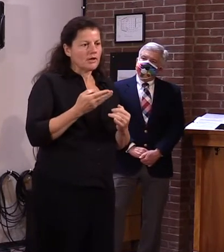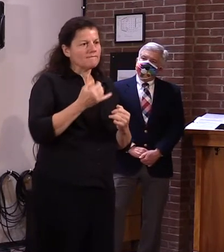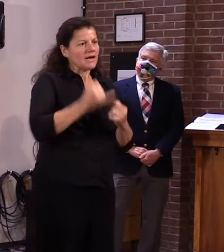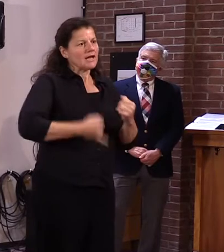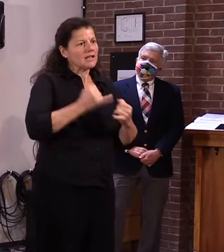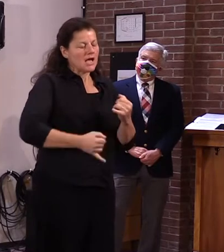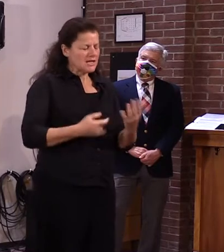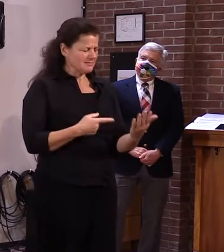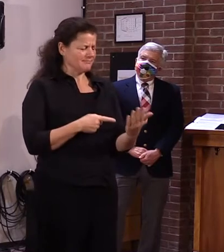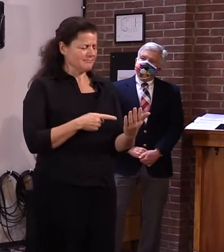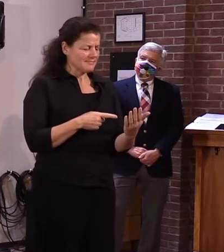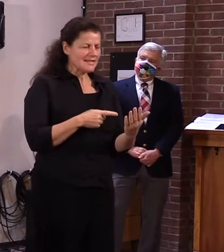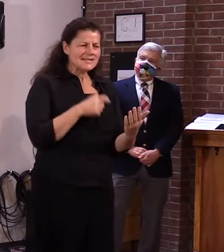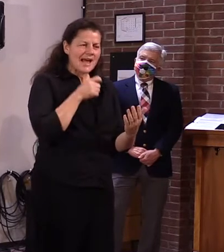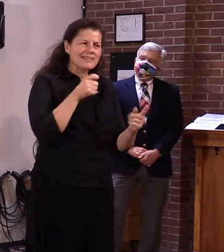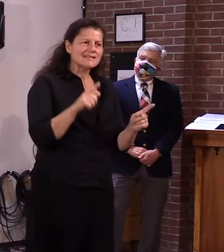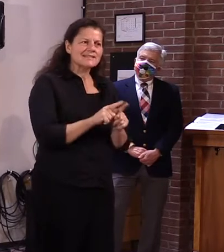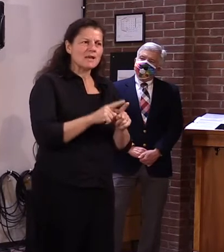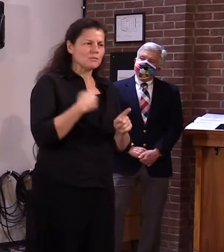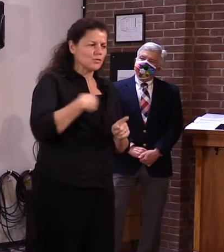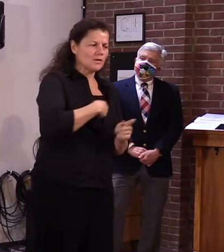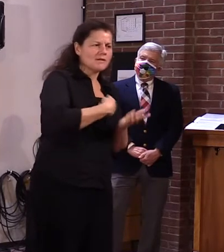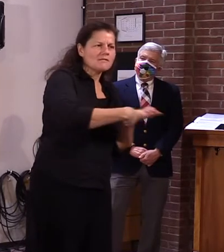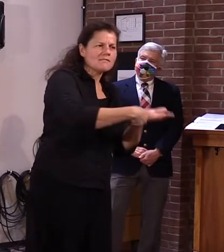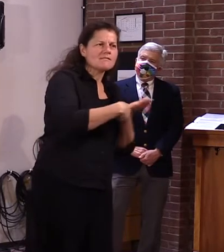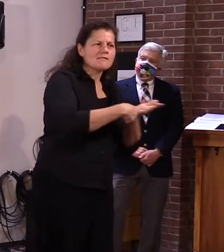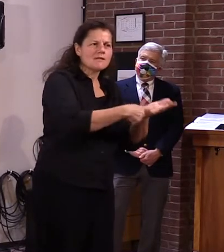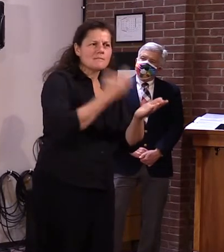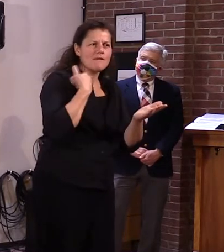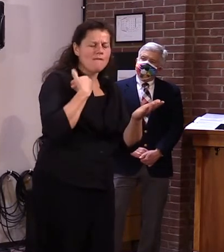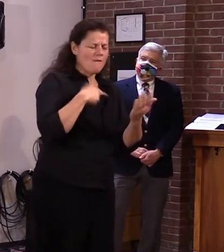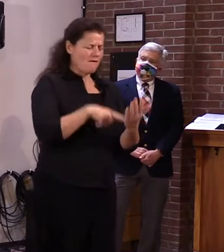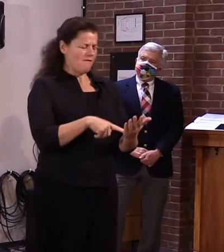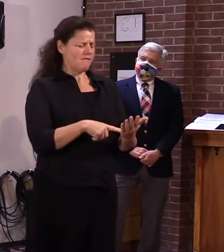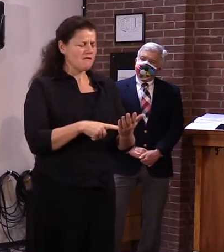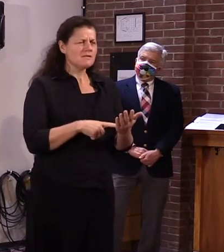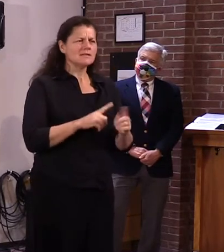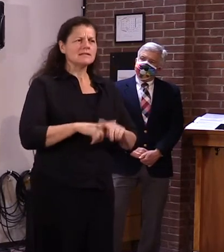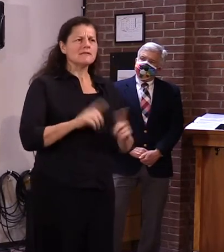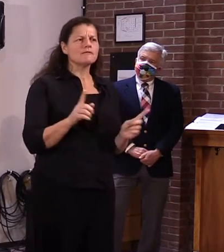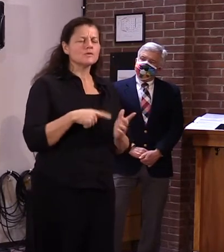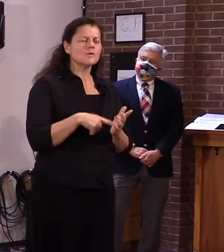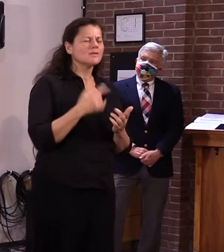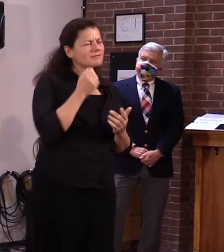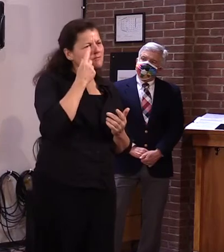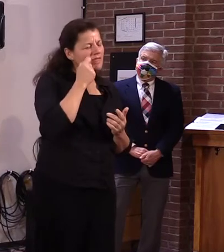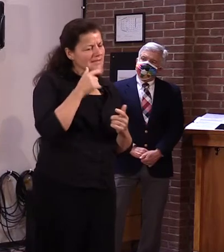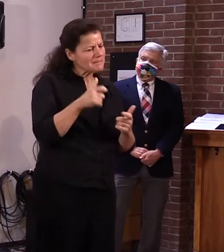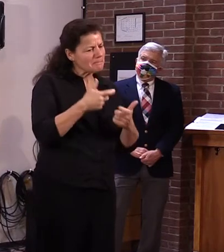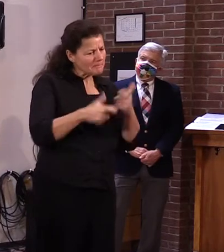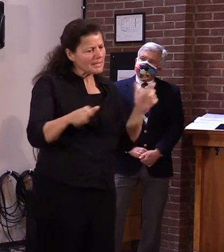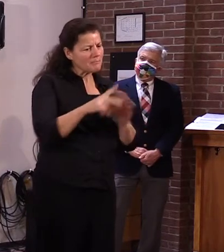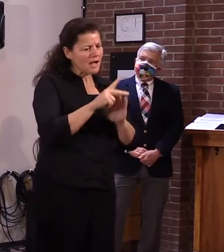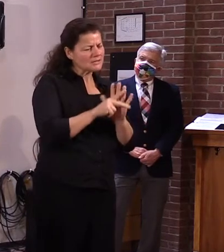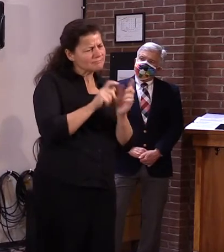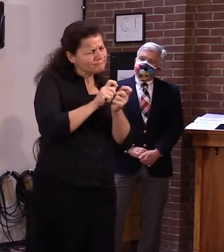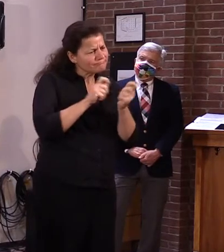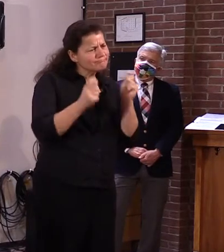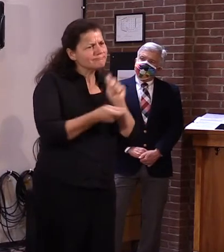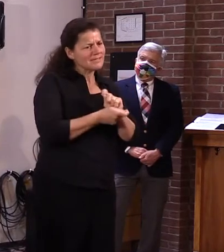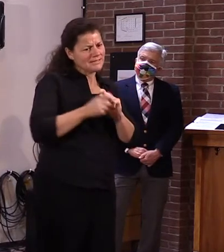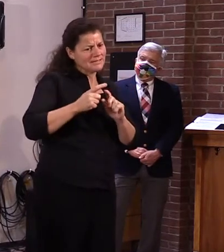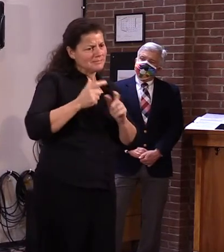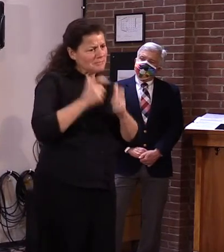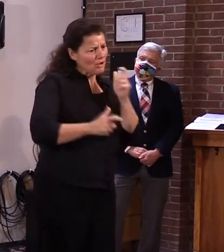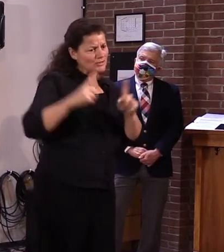being forest fragmentation. This is a big policy initiative, probably the largest in 50